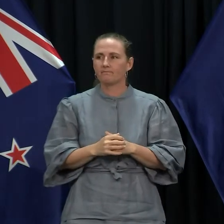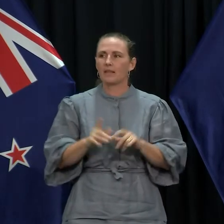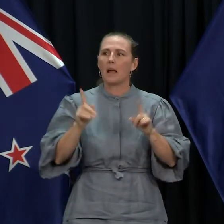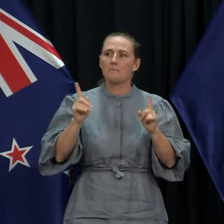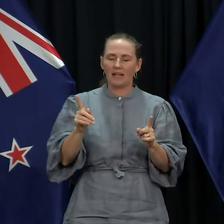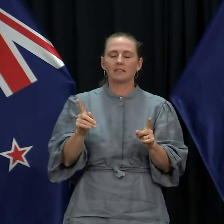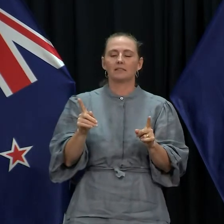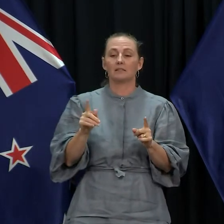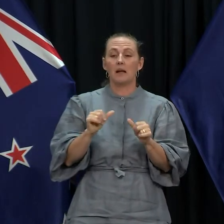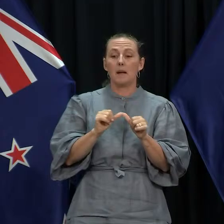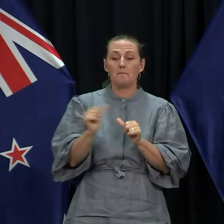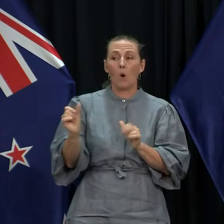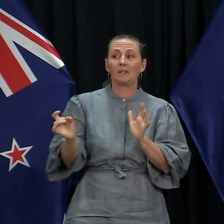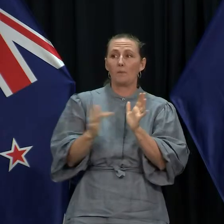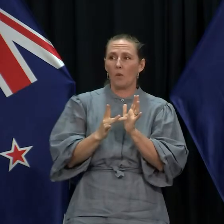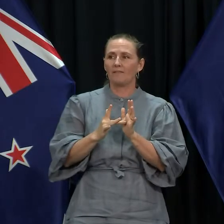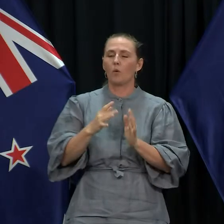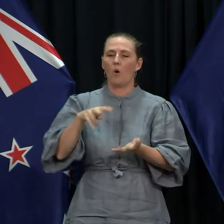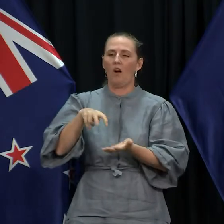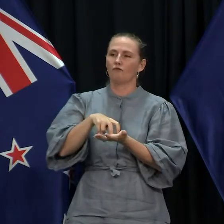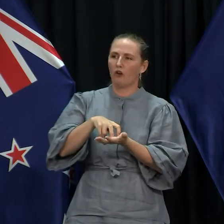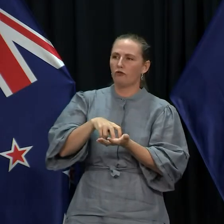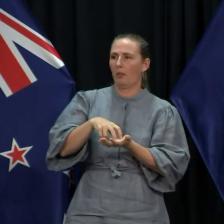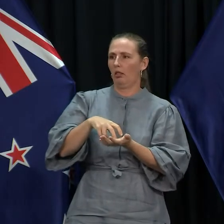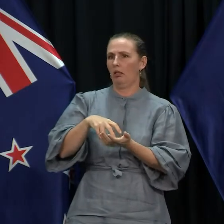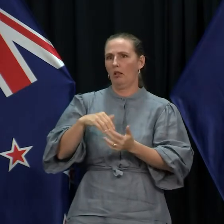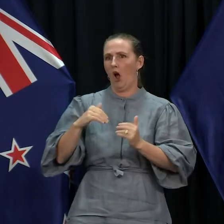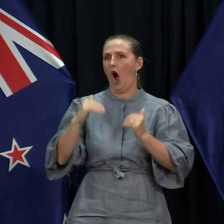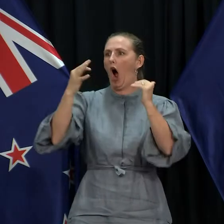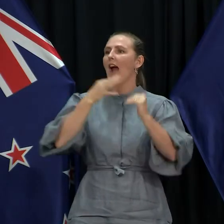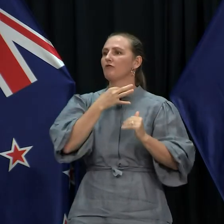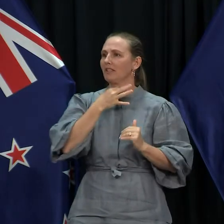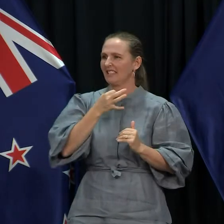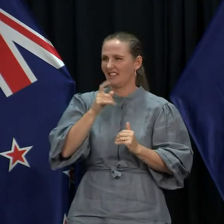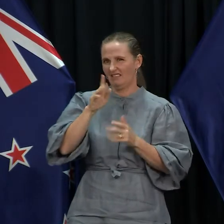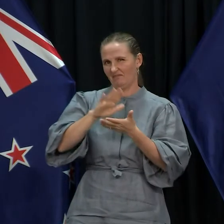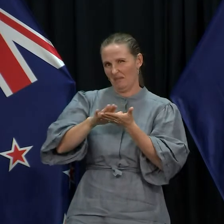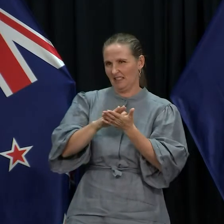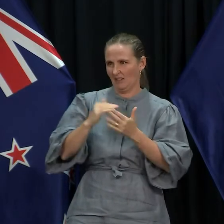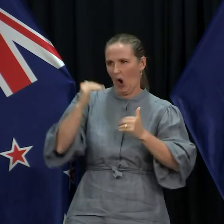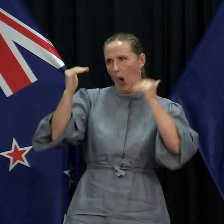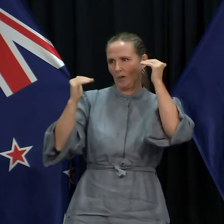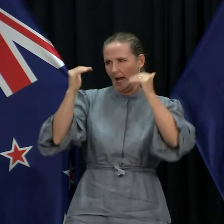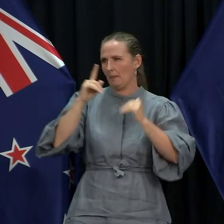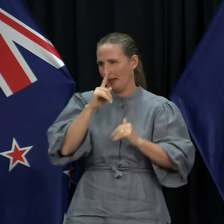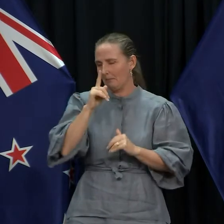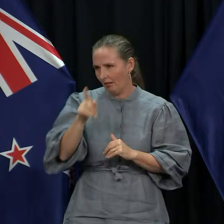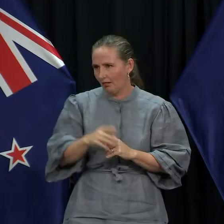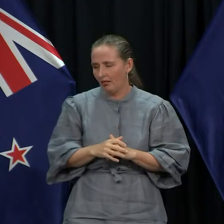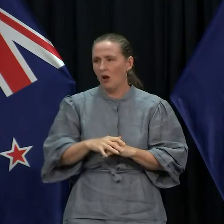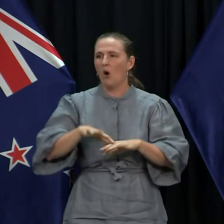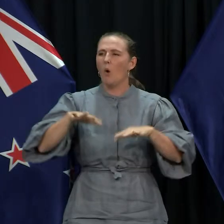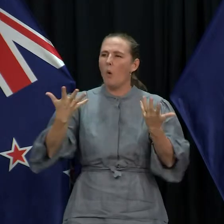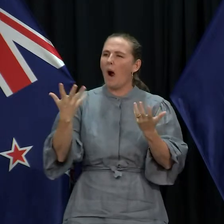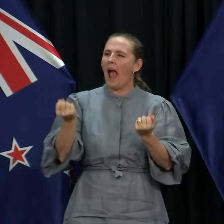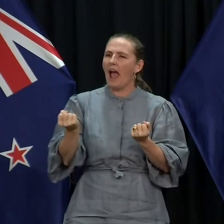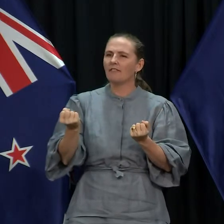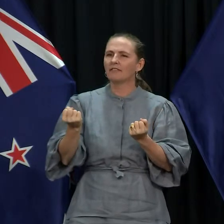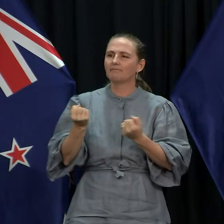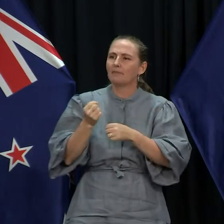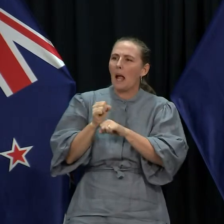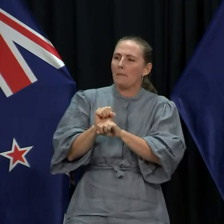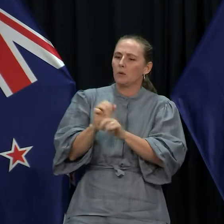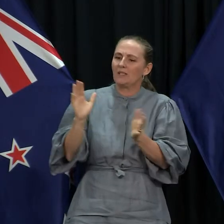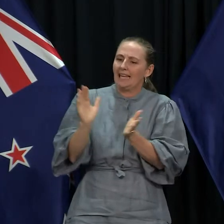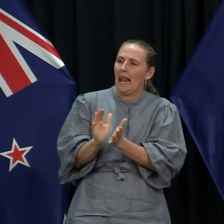our higher risk groups, so that's older people and people who are immunocompromised, so may well be